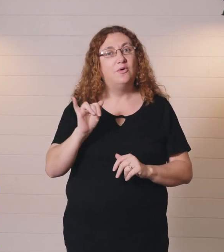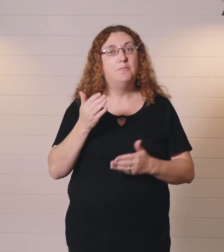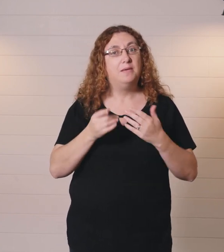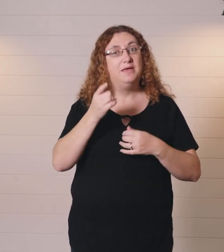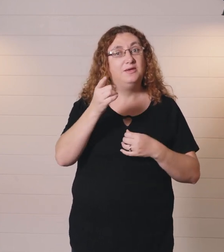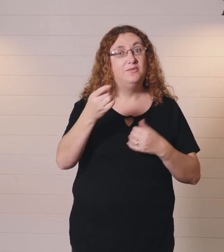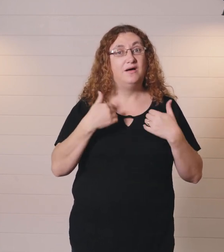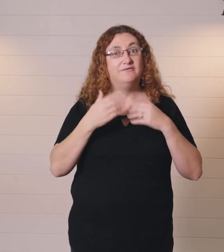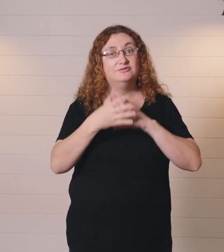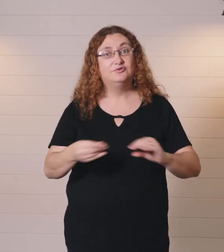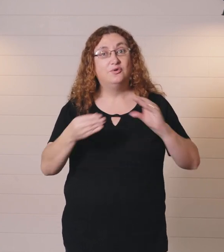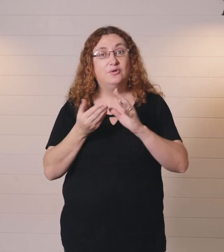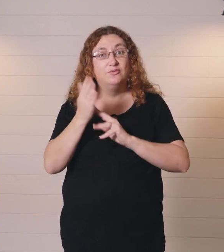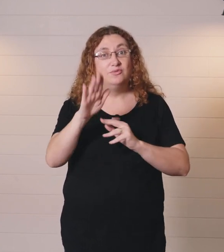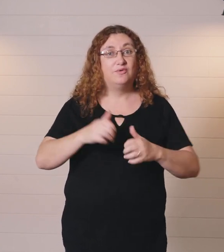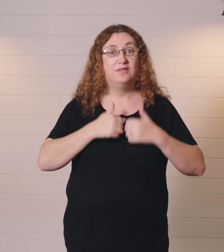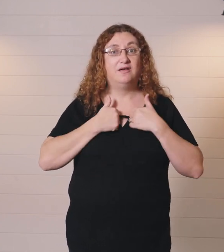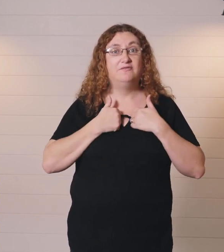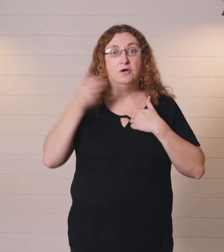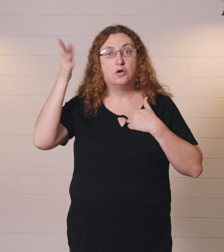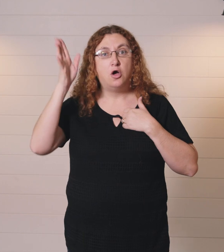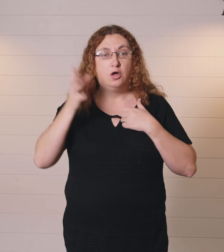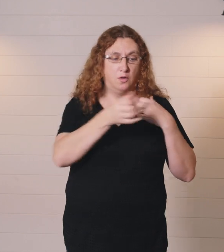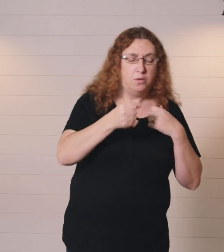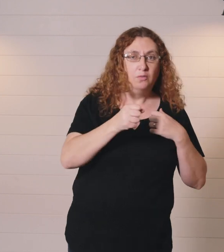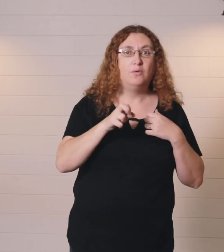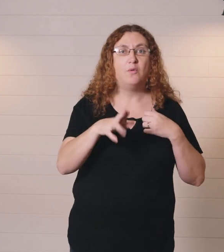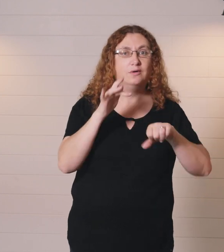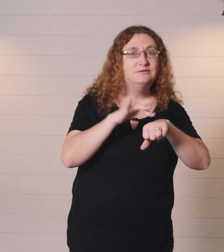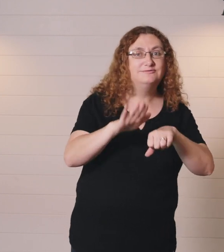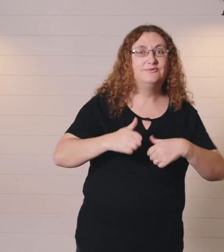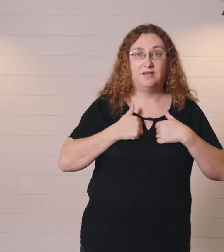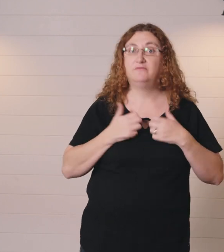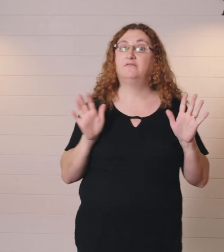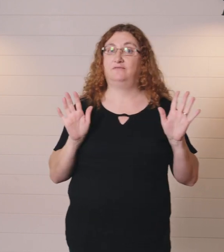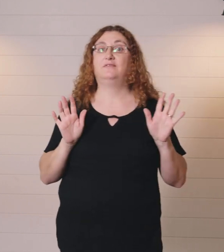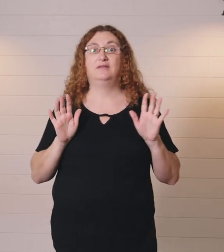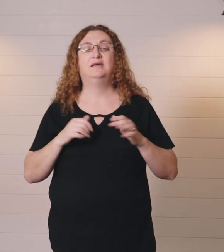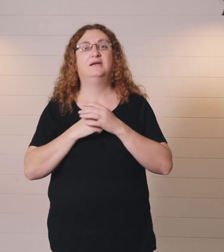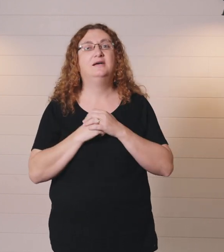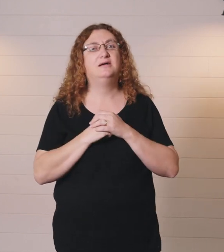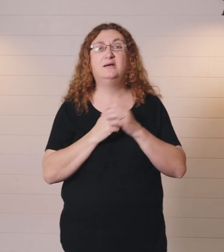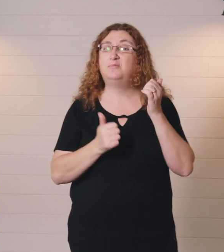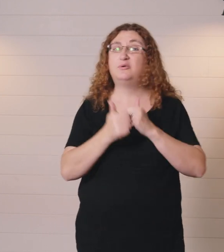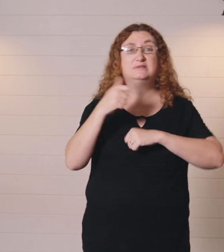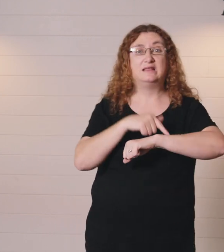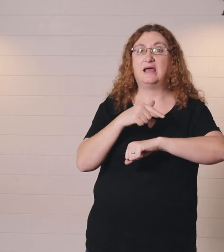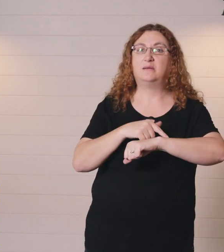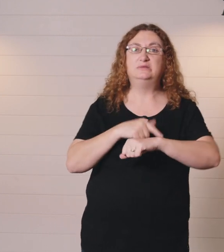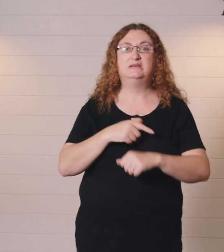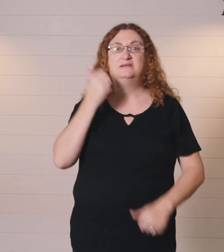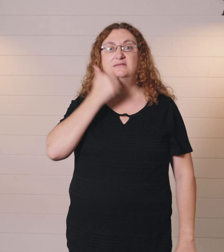God stepped in powerful ways. But many other times, and honestly, maybe the majority of times